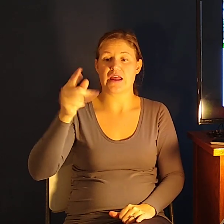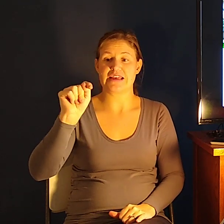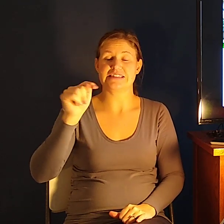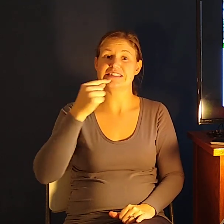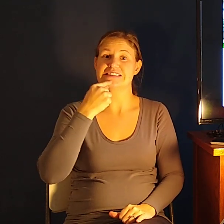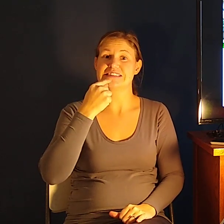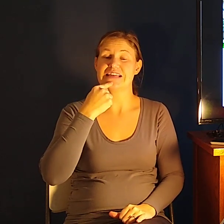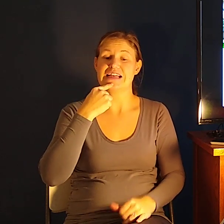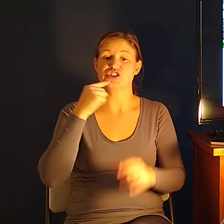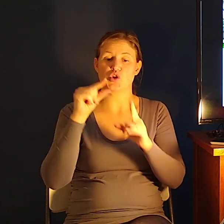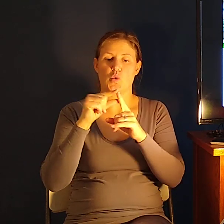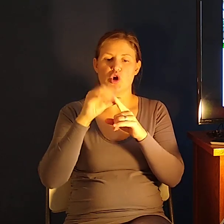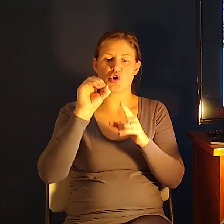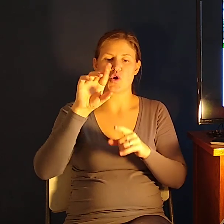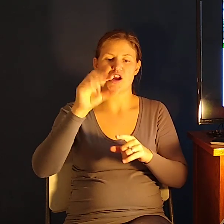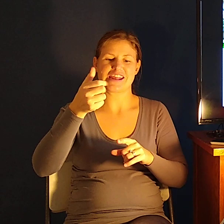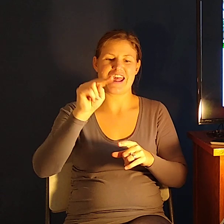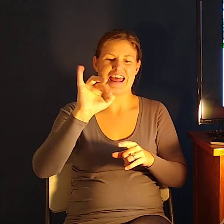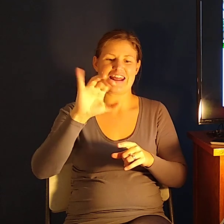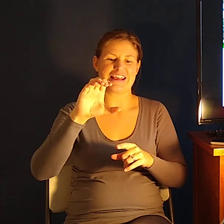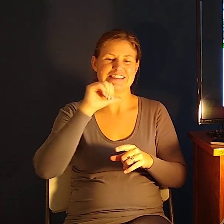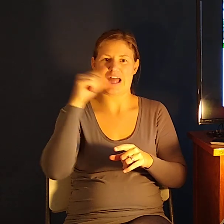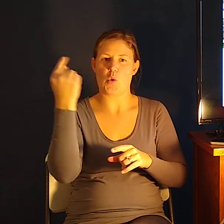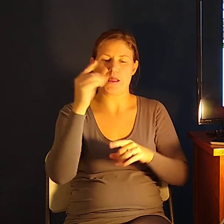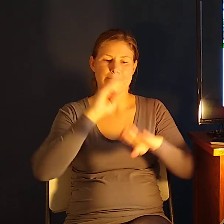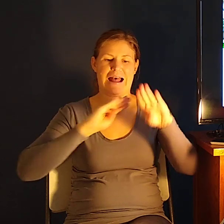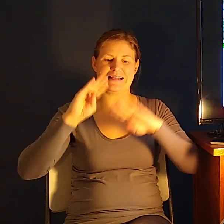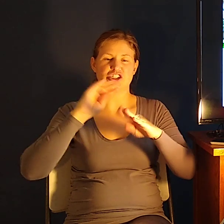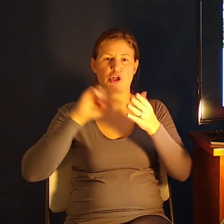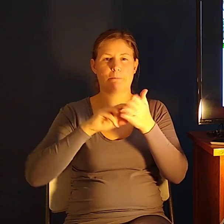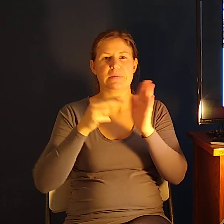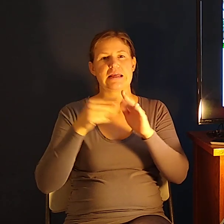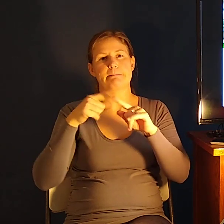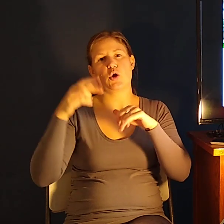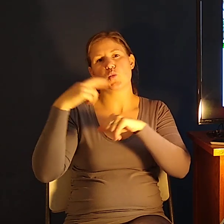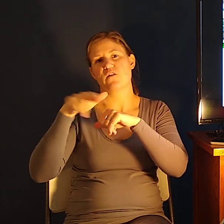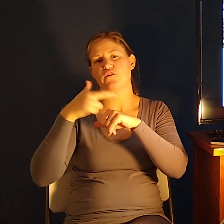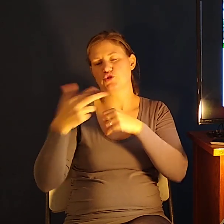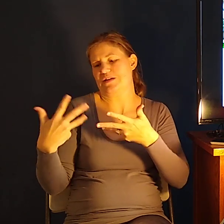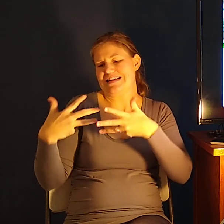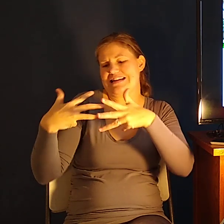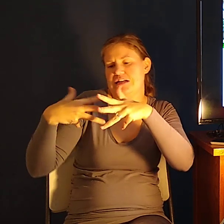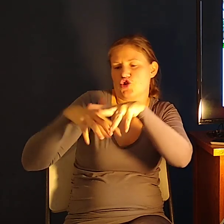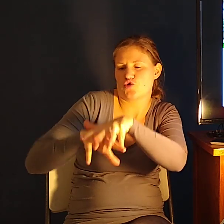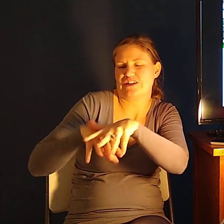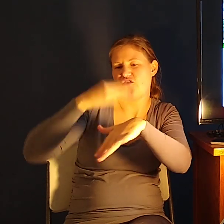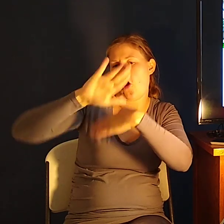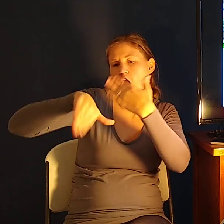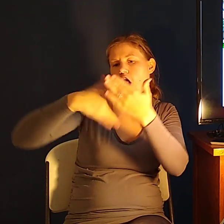its strictly biological meaning and refers to the integration of all aspects of the